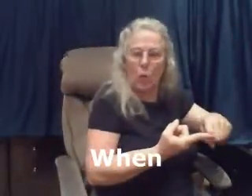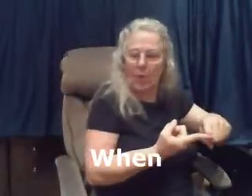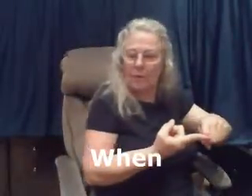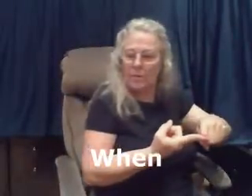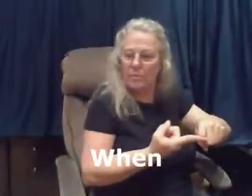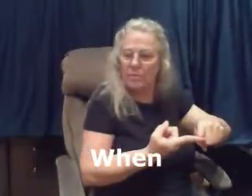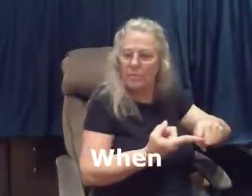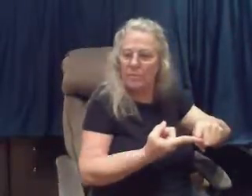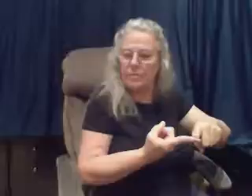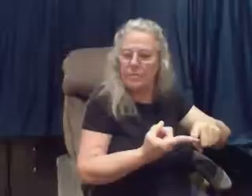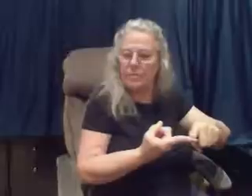When.